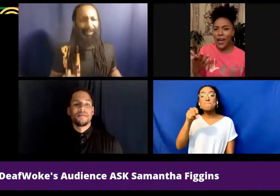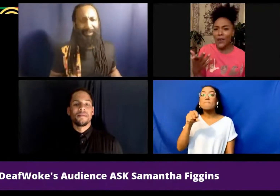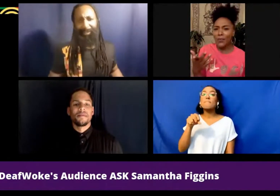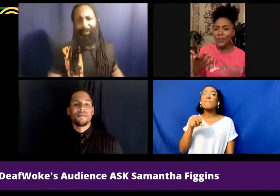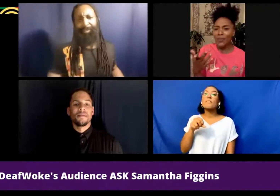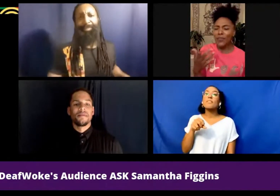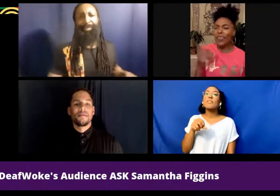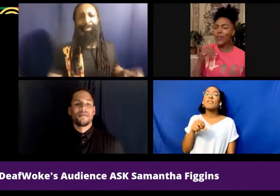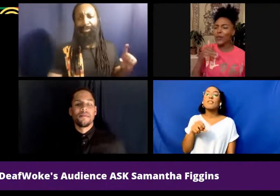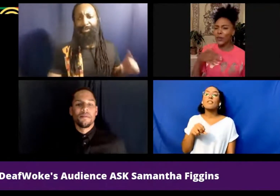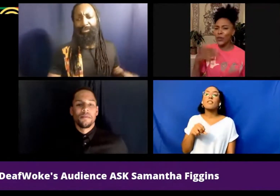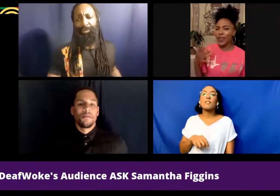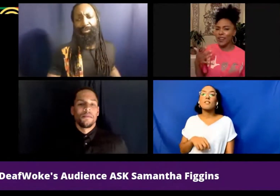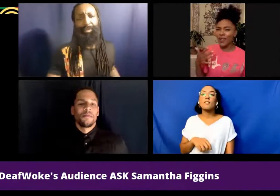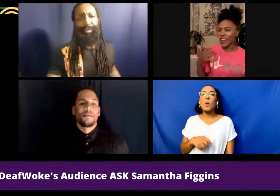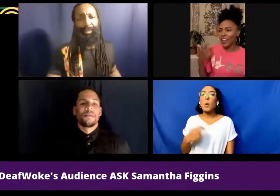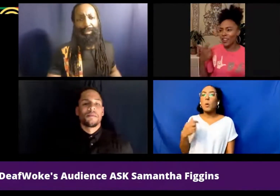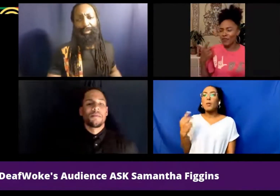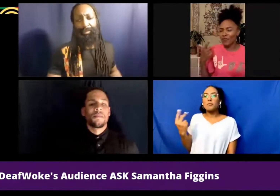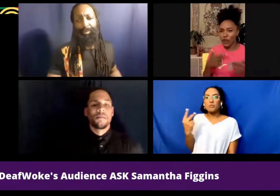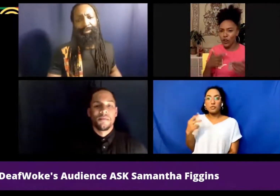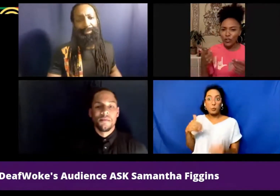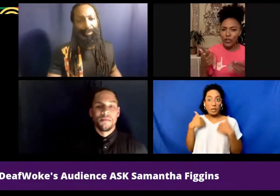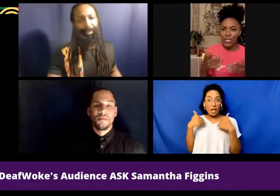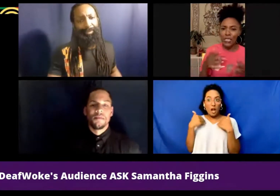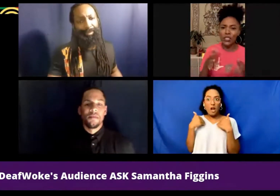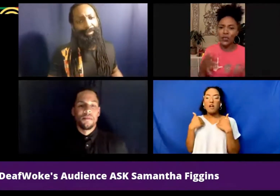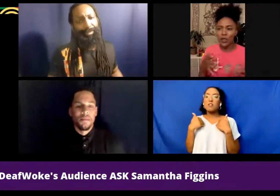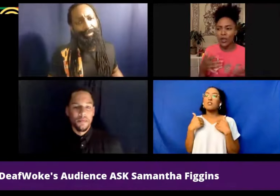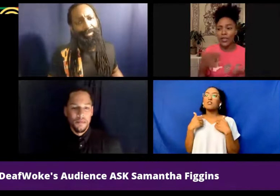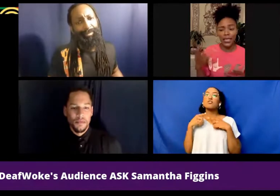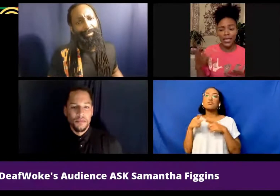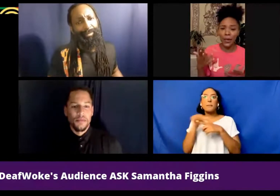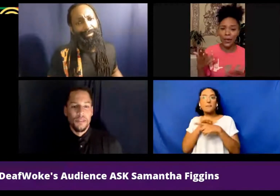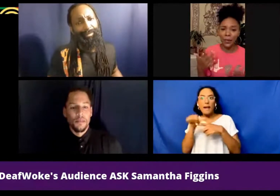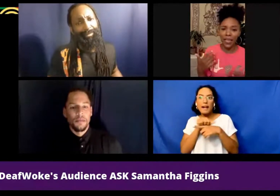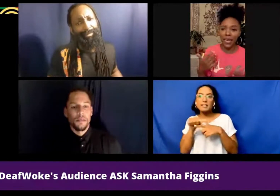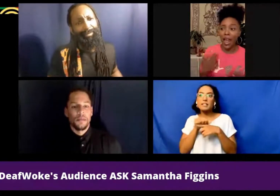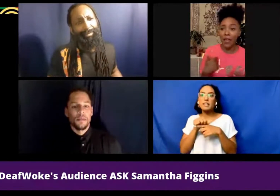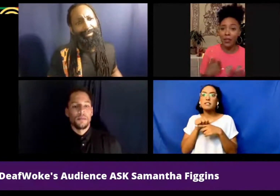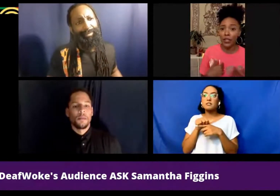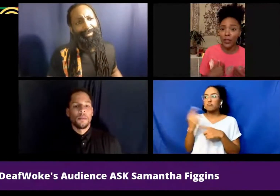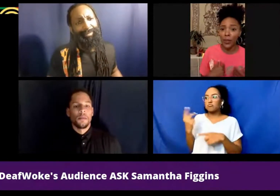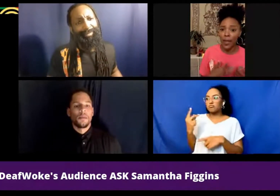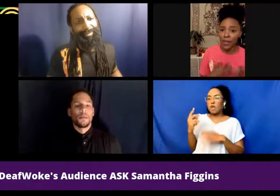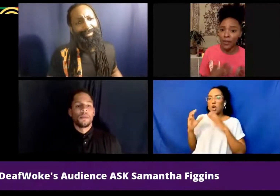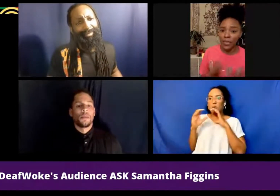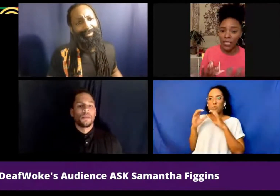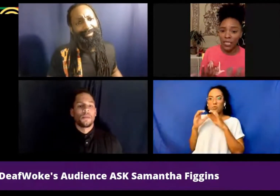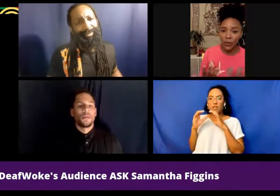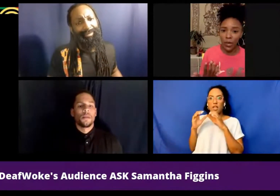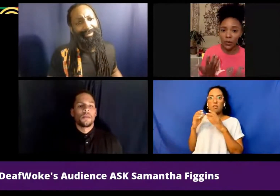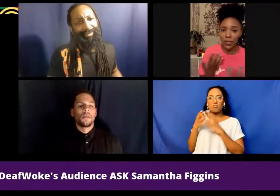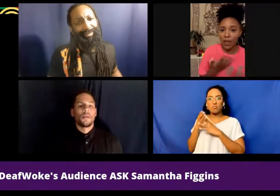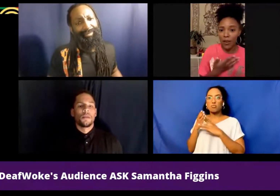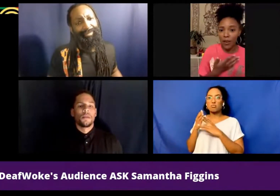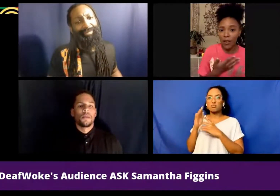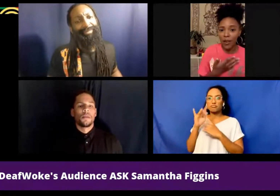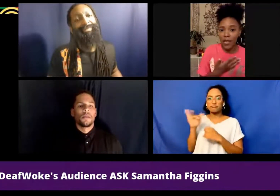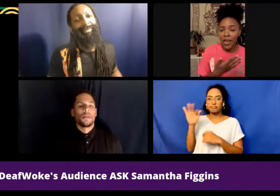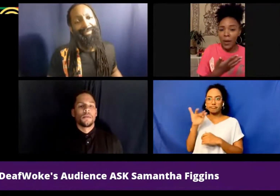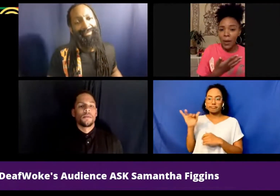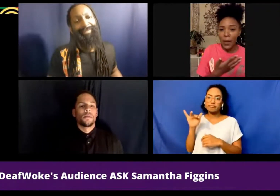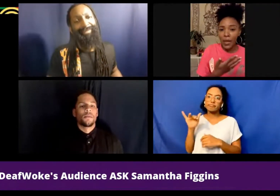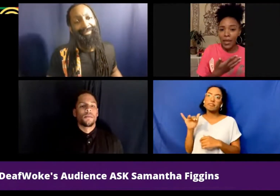That's how, when we were younger in rehearsals in the studio, that's how we communicated. I only knew my ABCs when I was